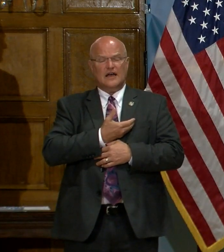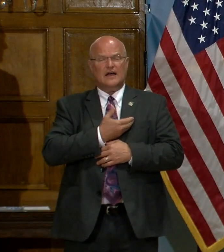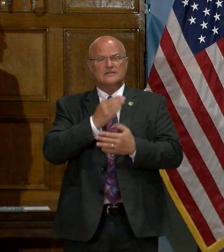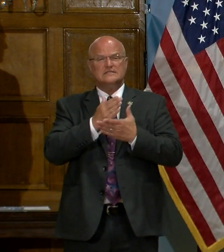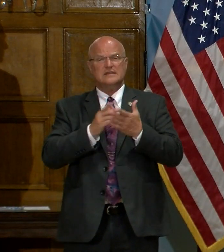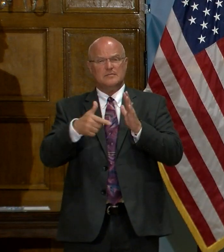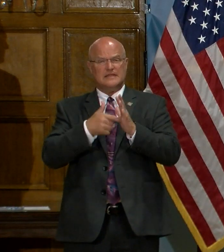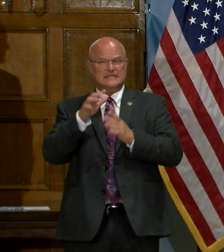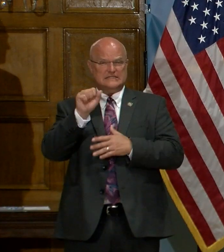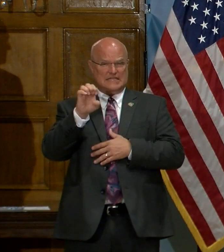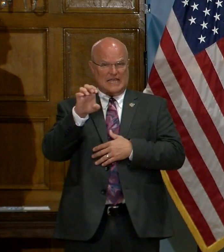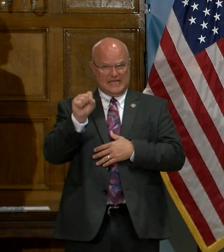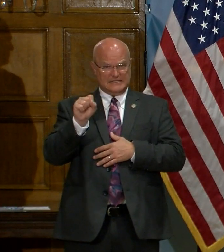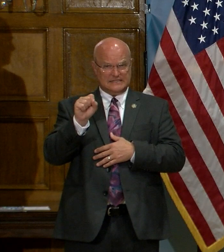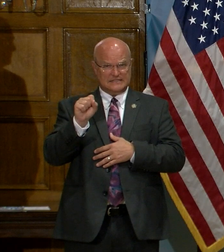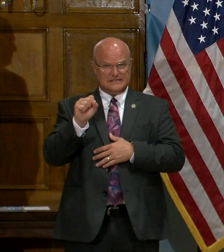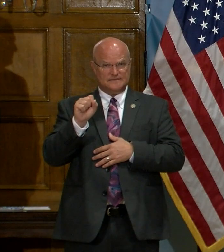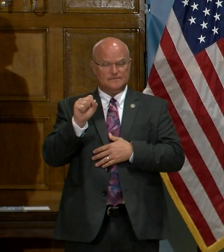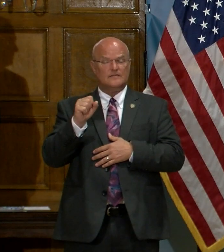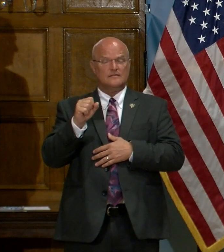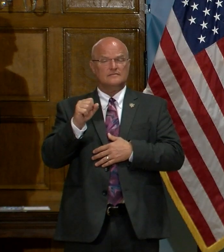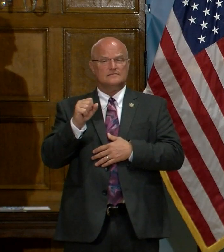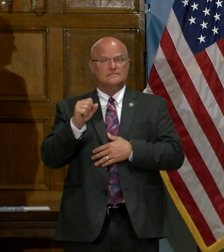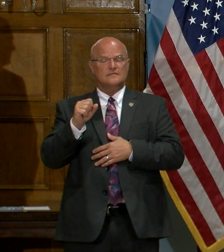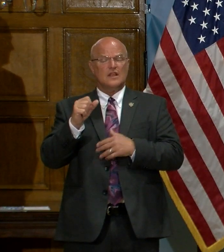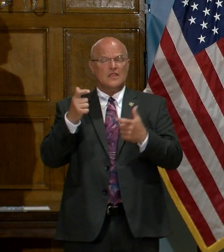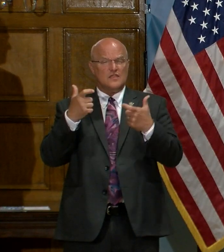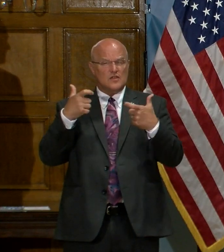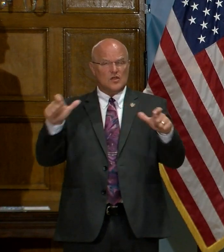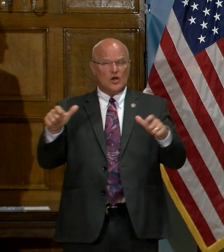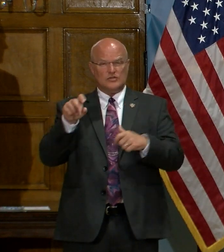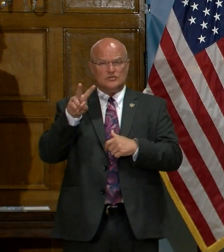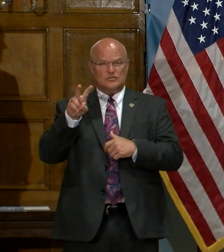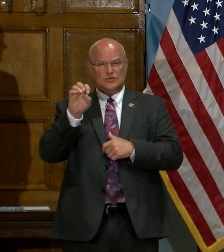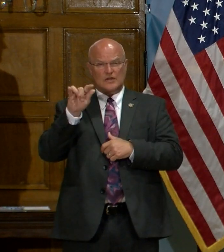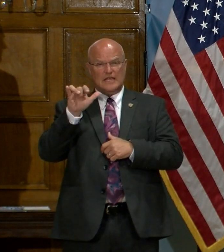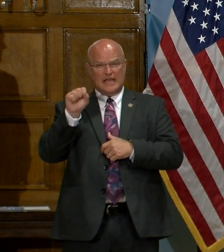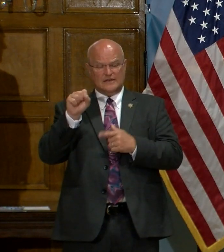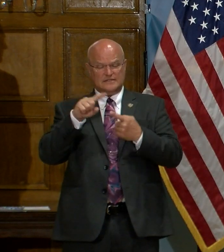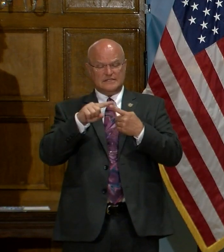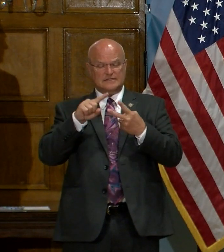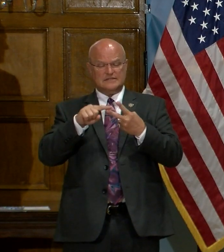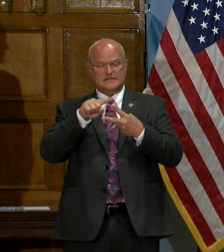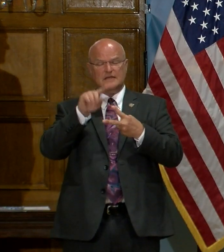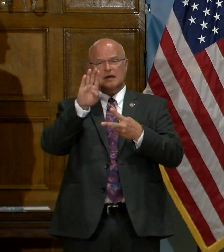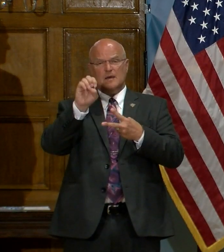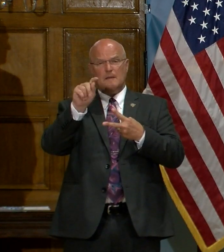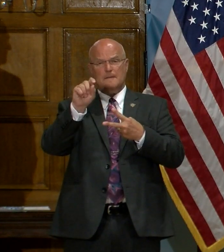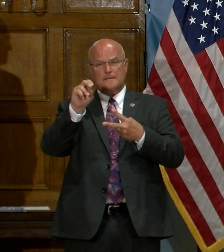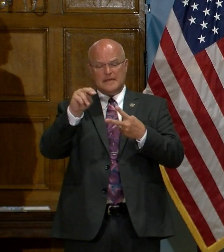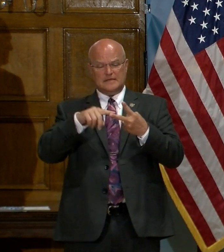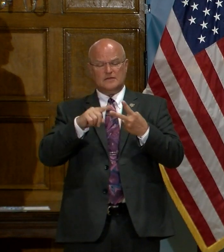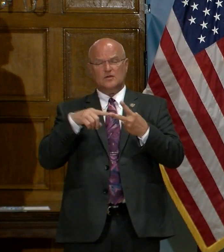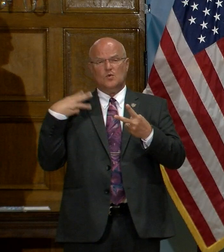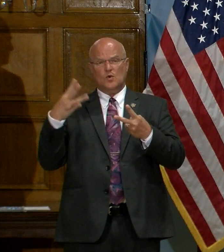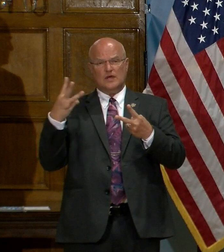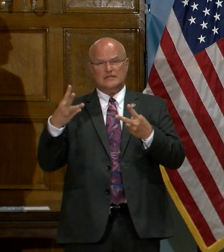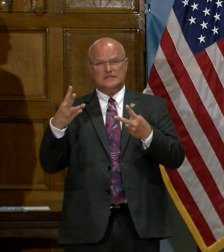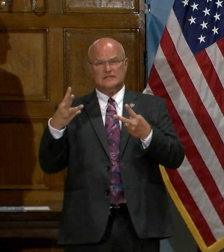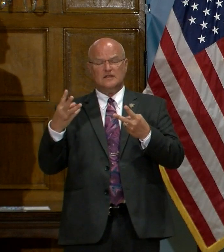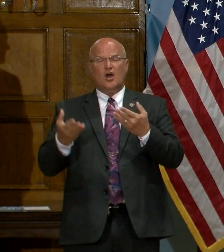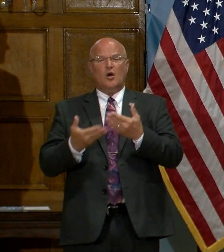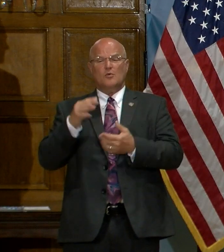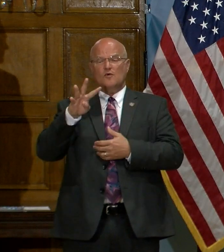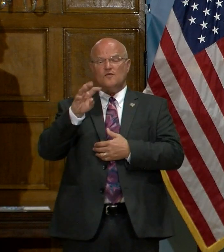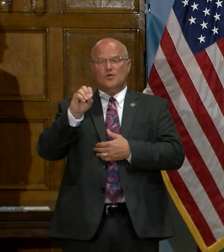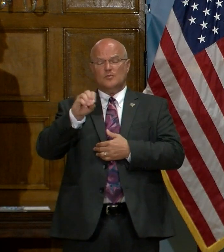on some of these cases. As I've mentioned, the largest 2 counties are Benton and Washington County. They represent more than